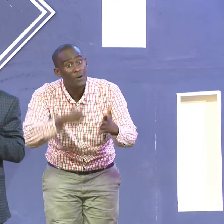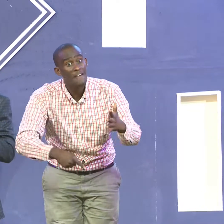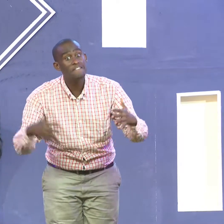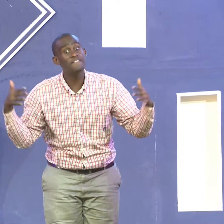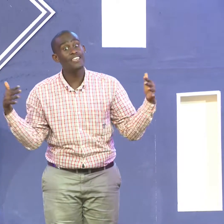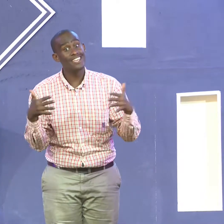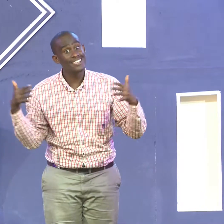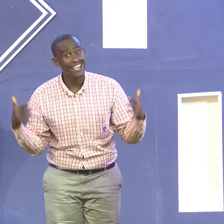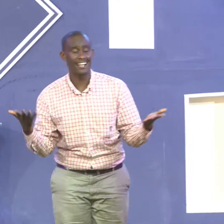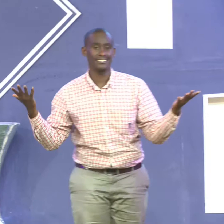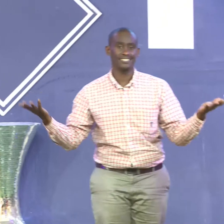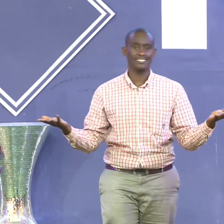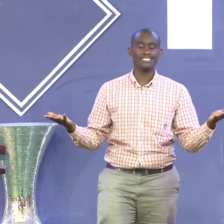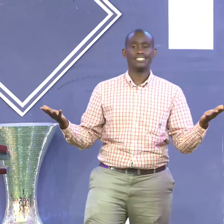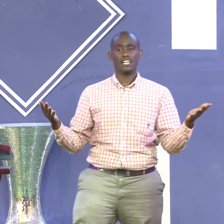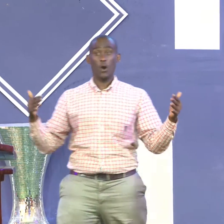all